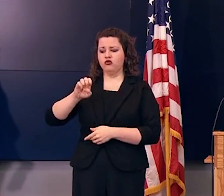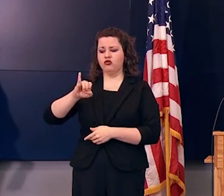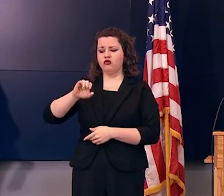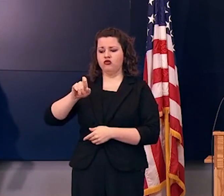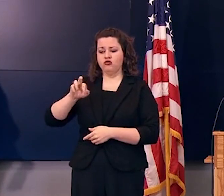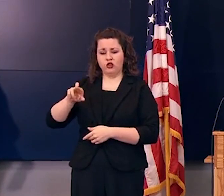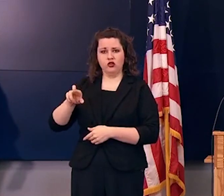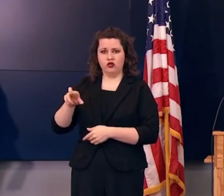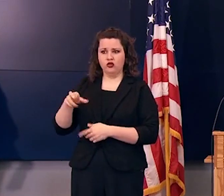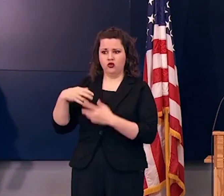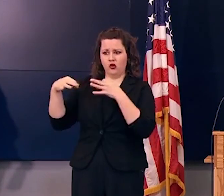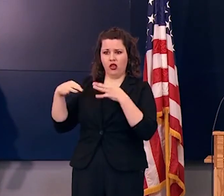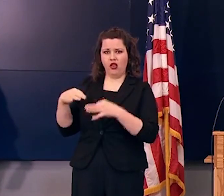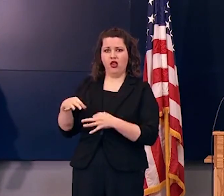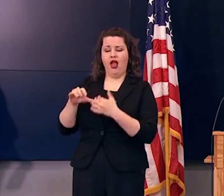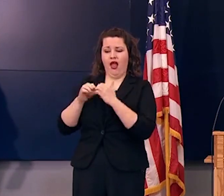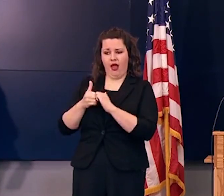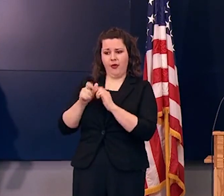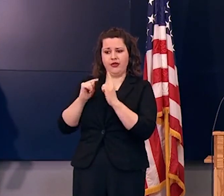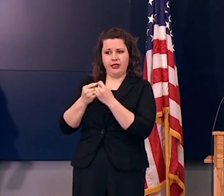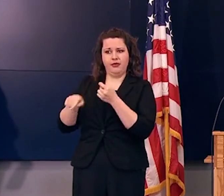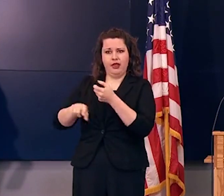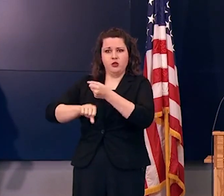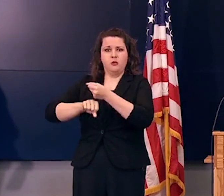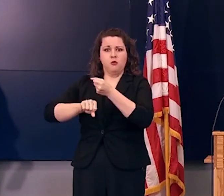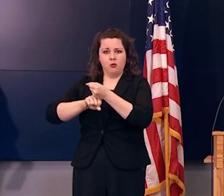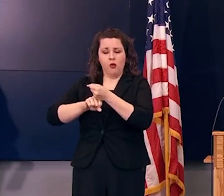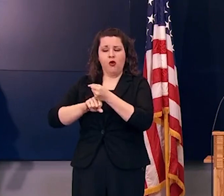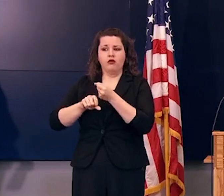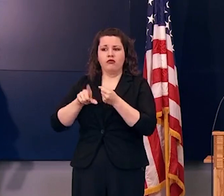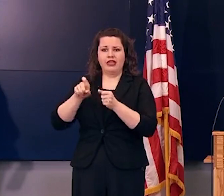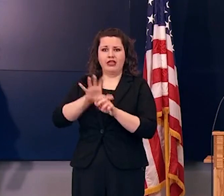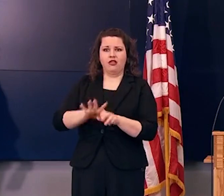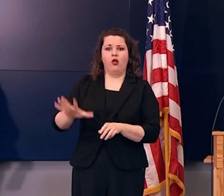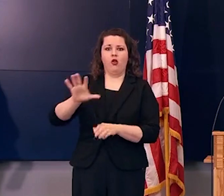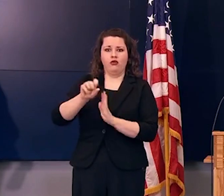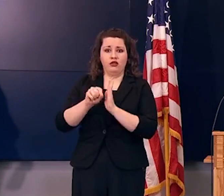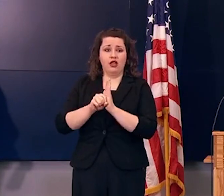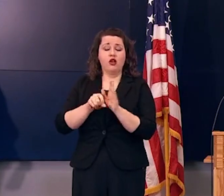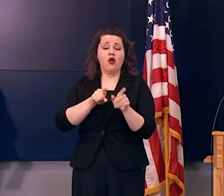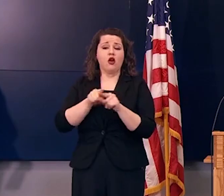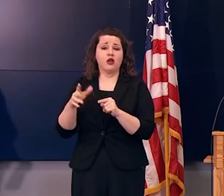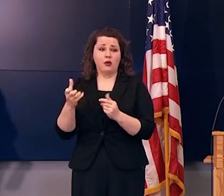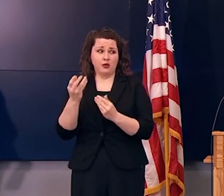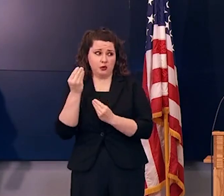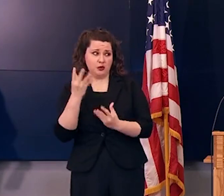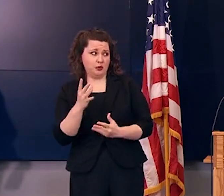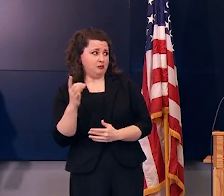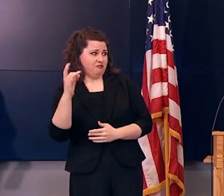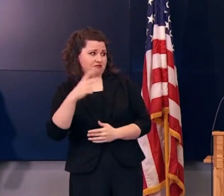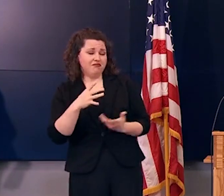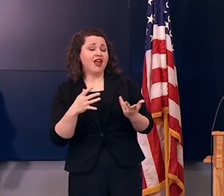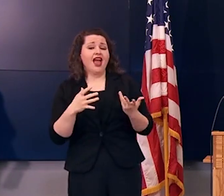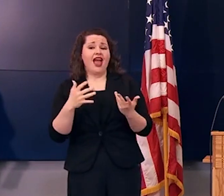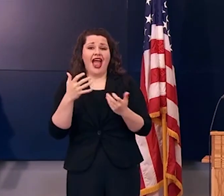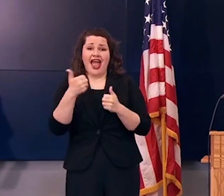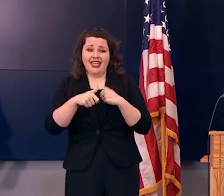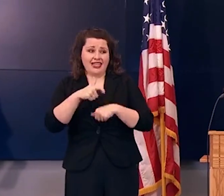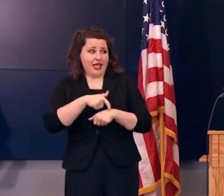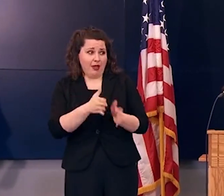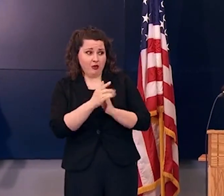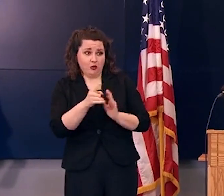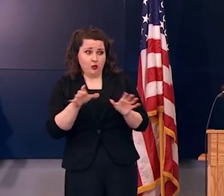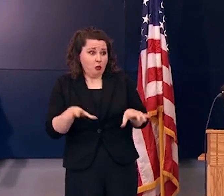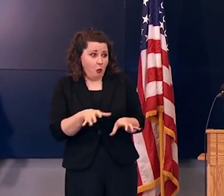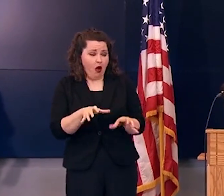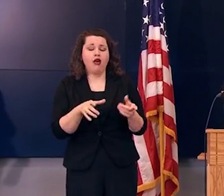to give us an update on how those teams are supporting needs across the state. But I want to also just give one more shout out, because every time I've asked you guys to do more,